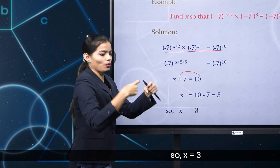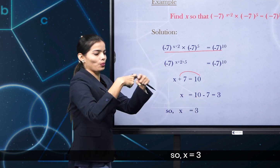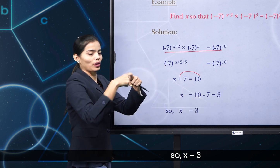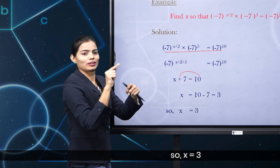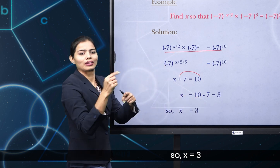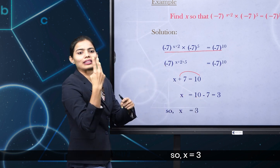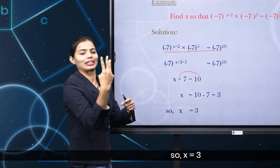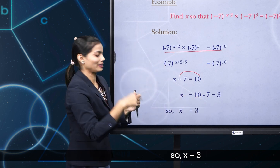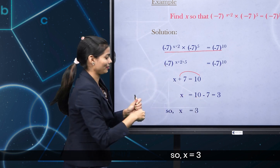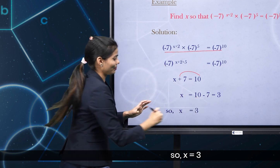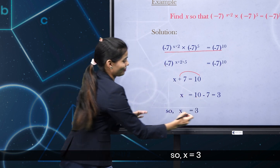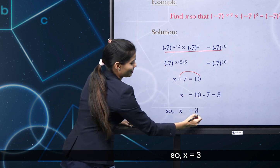So, x is equal to 3.